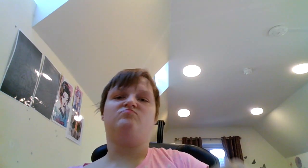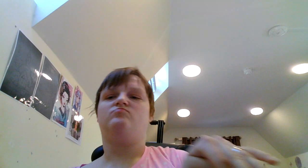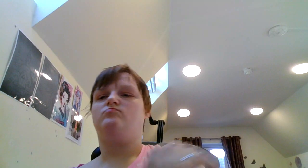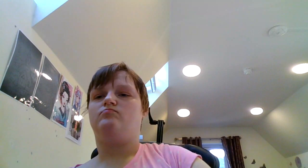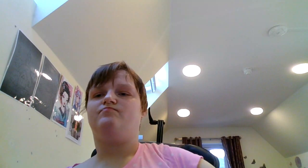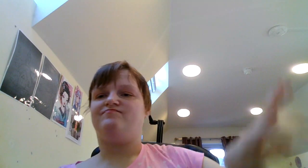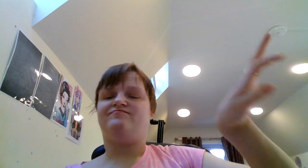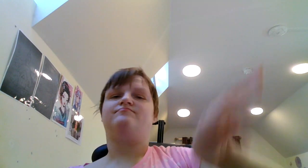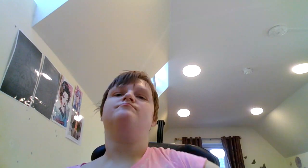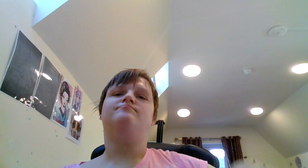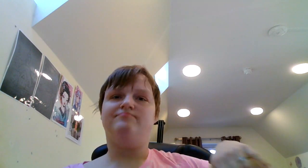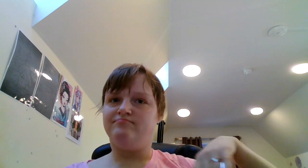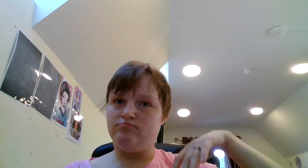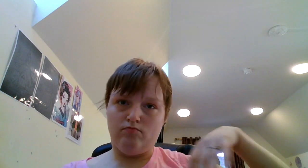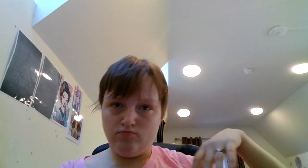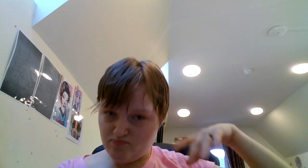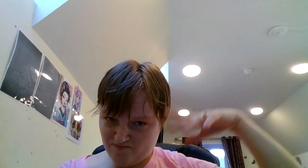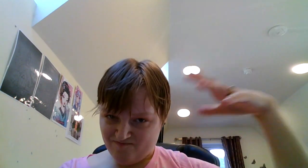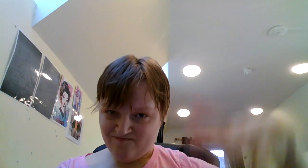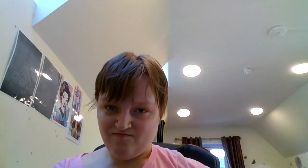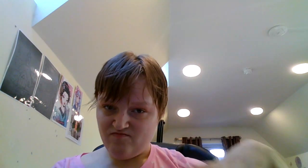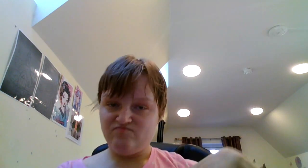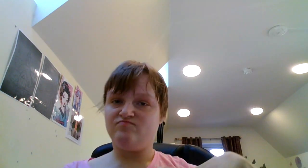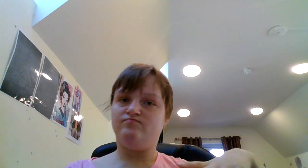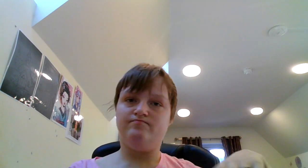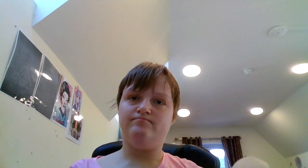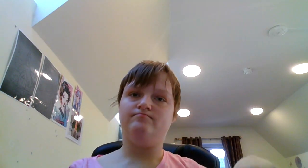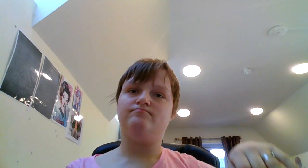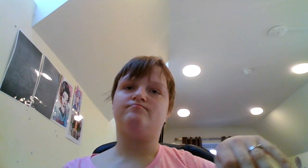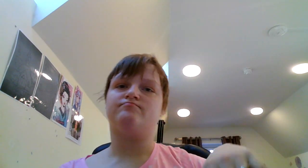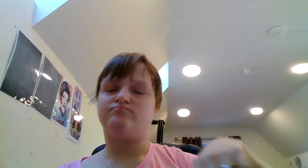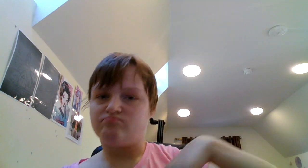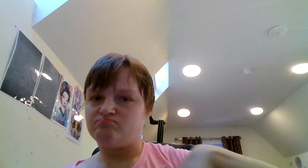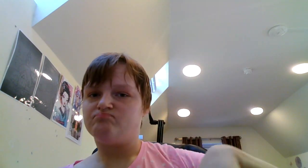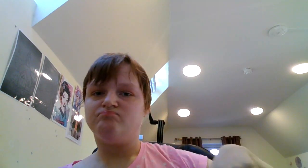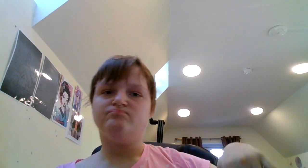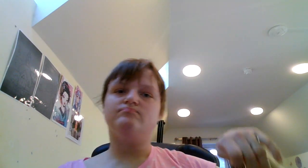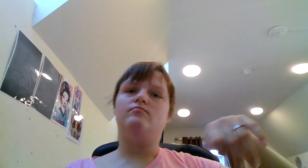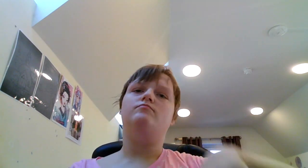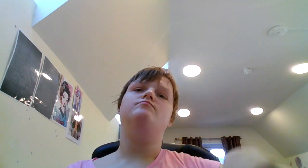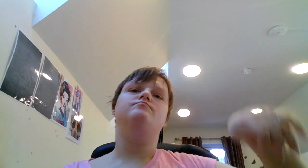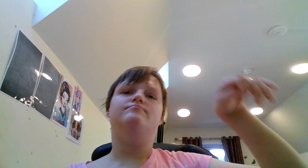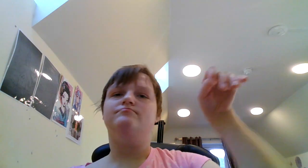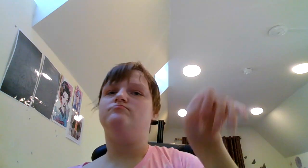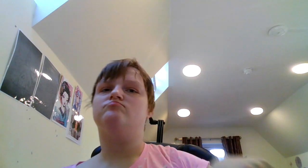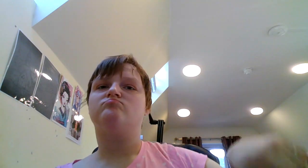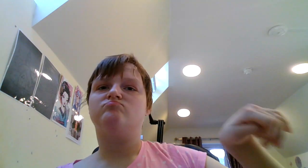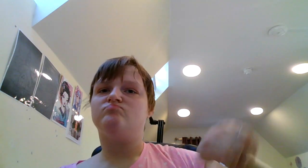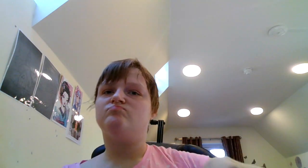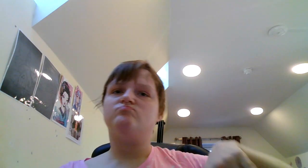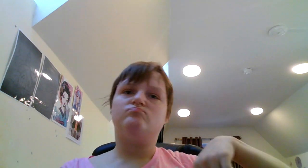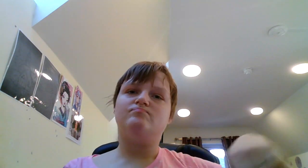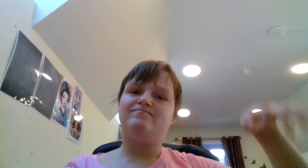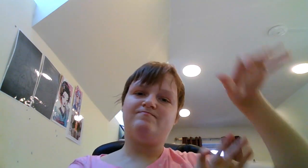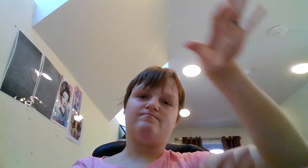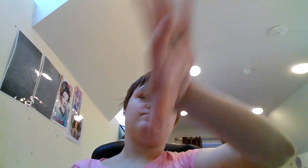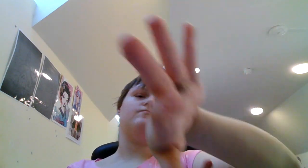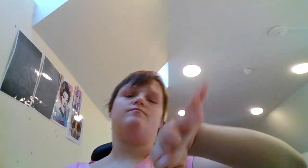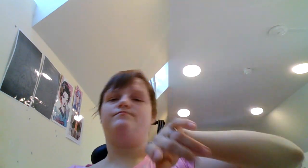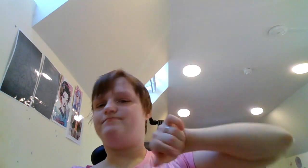of whom had type 1 diabetes. Rhode Lawrence's life had been saved by the discovery of